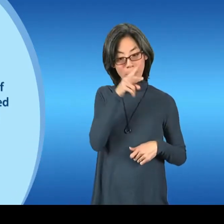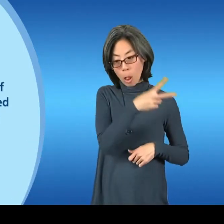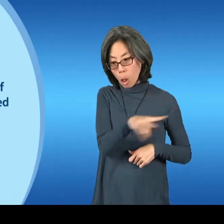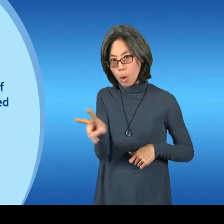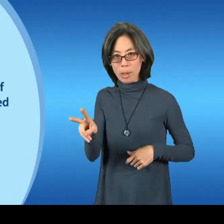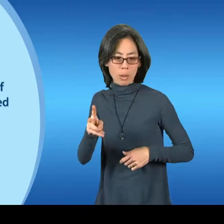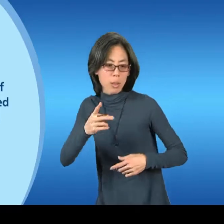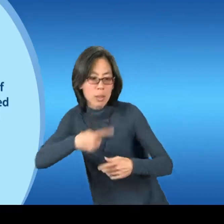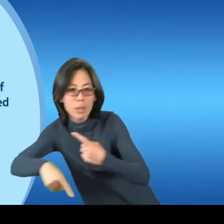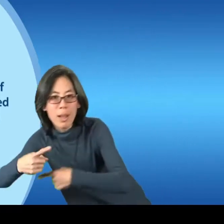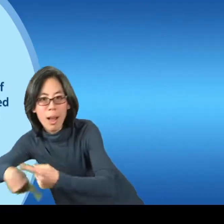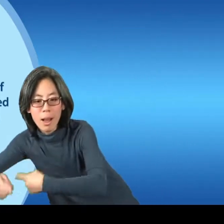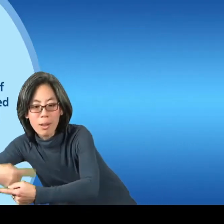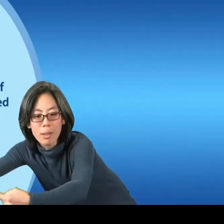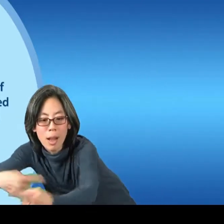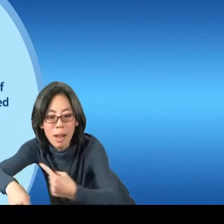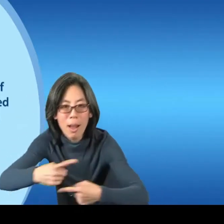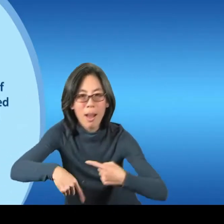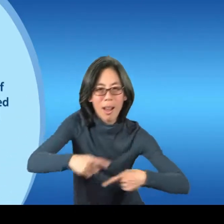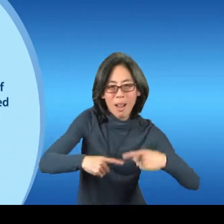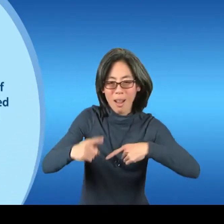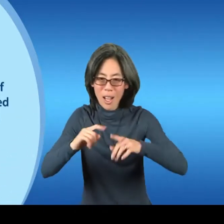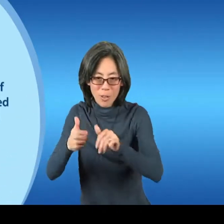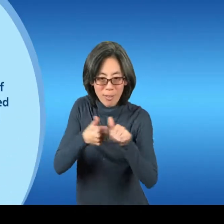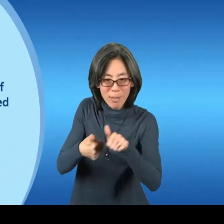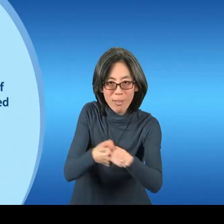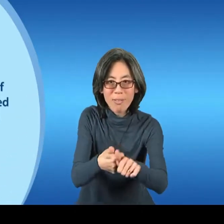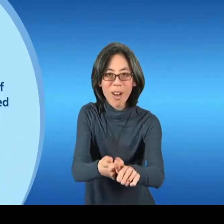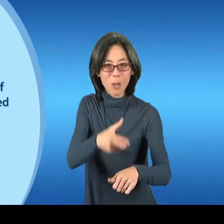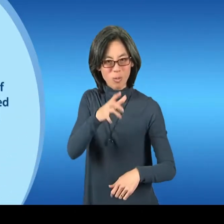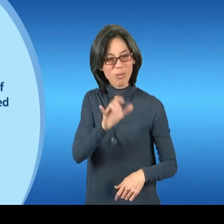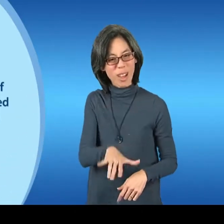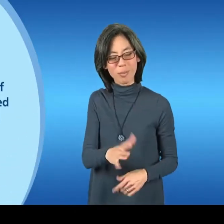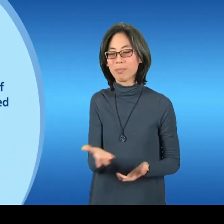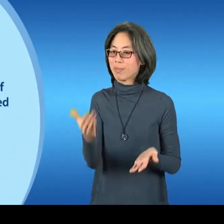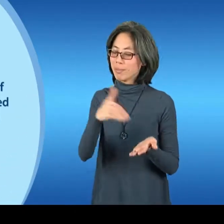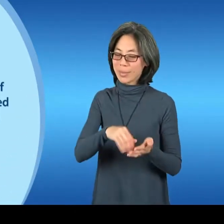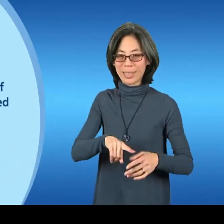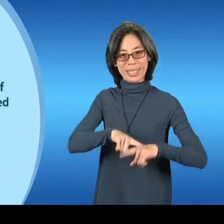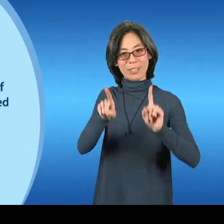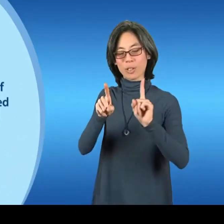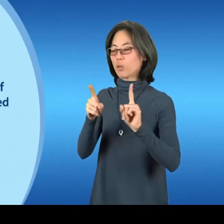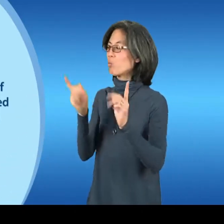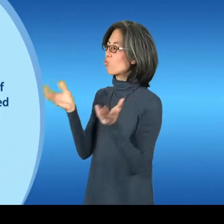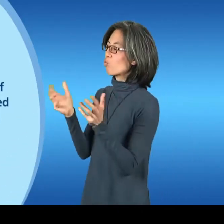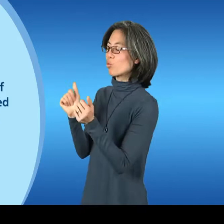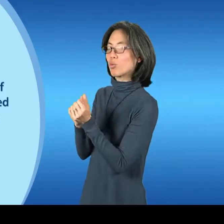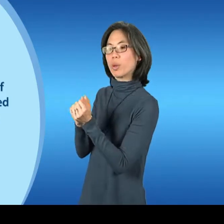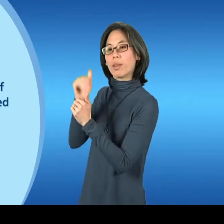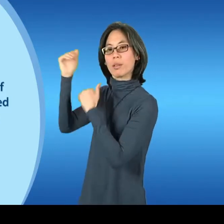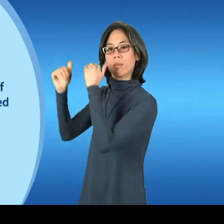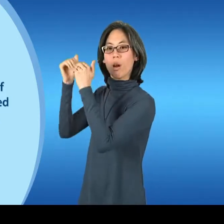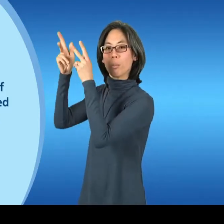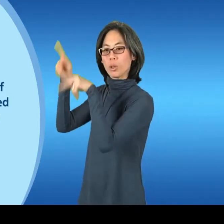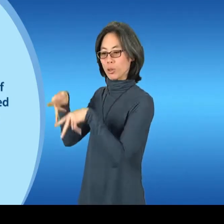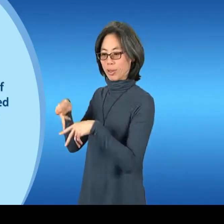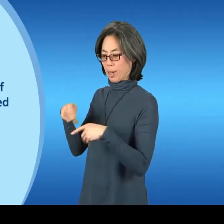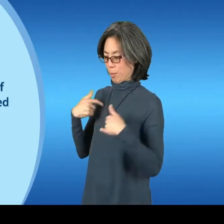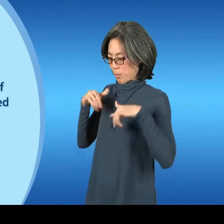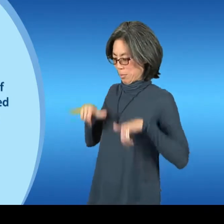child looks away, the parent moves the body to stay in the sight lines of that child. Again, this is different than what we typically do with other adults. We